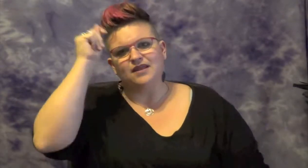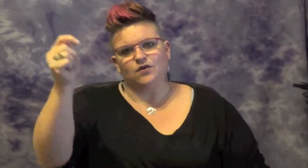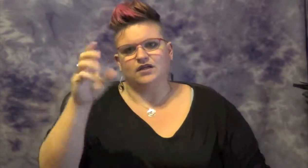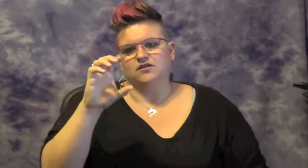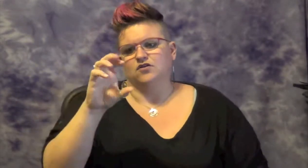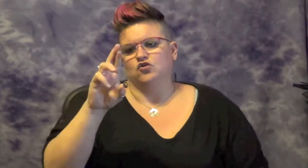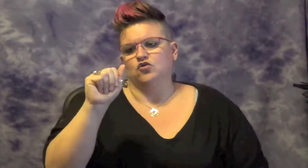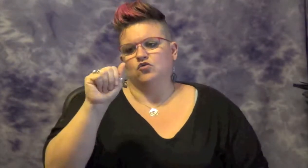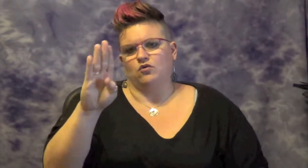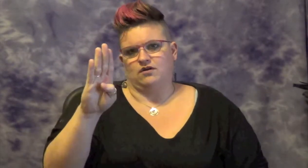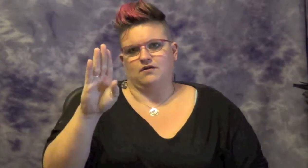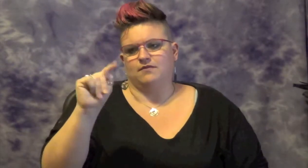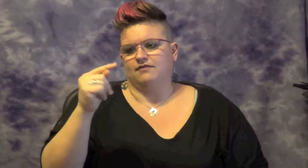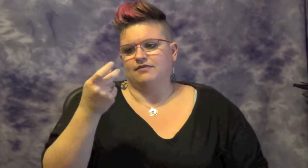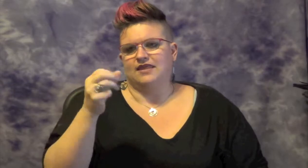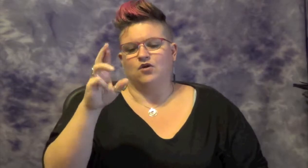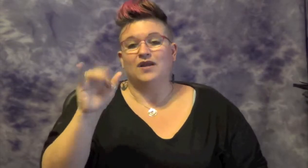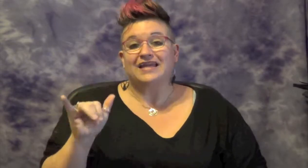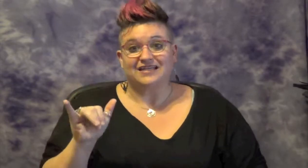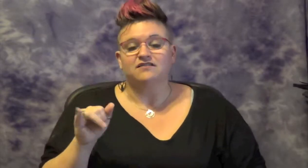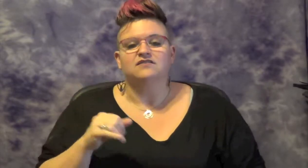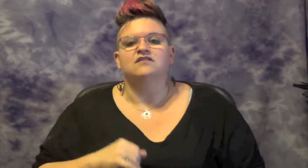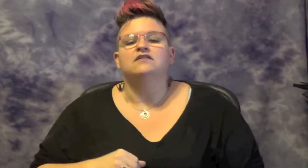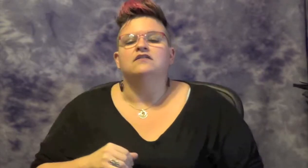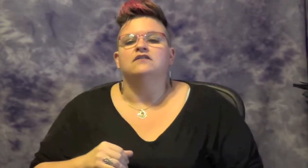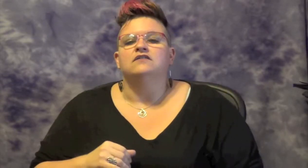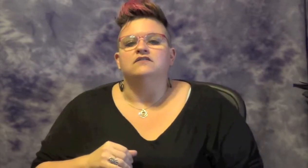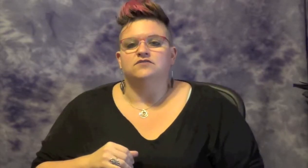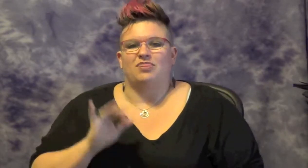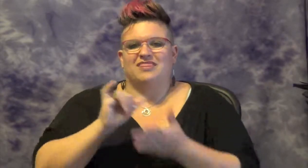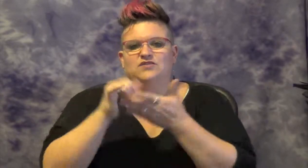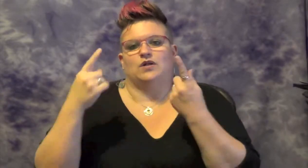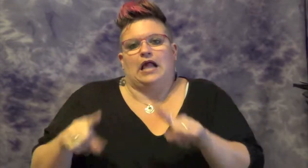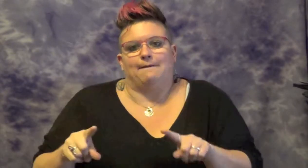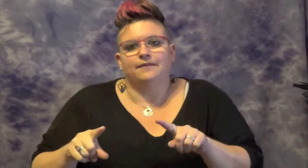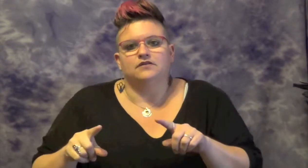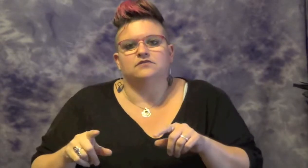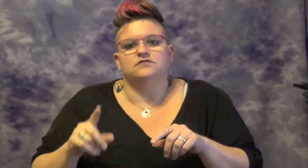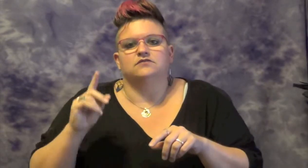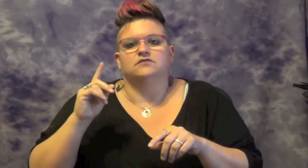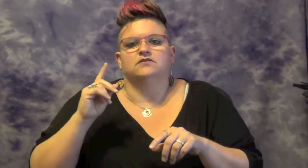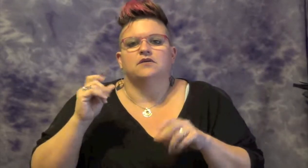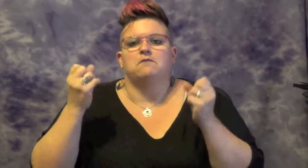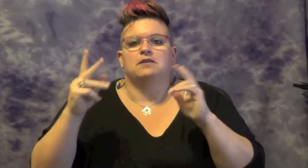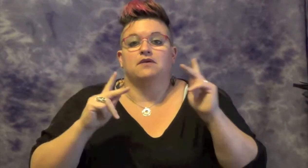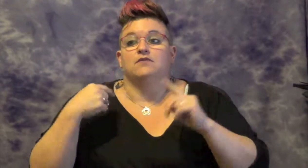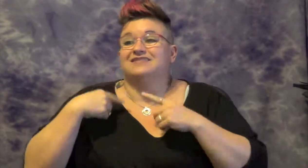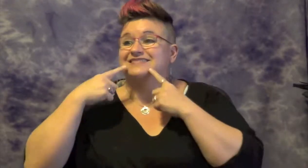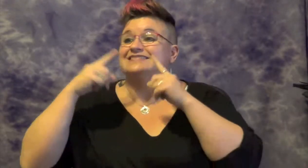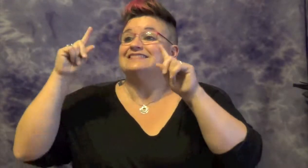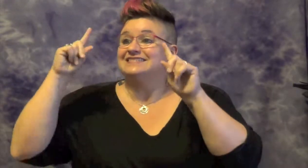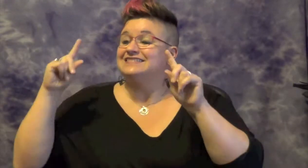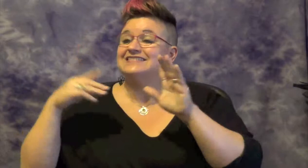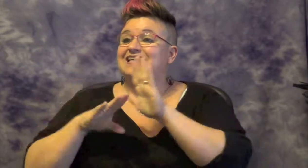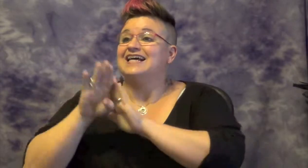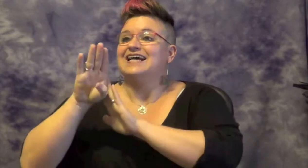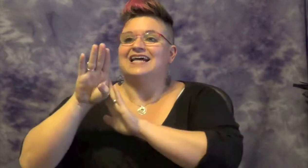crawl out of the bucket. So horizontal hostility is extremely similar to the crab theory. They see a